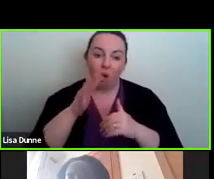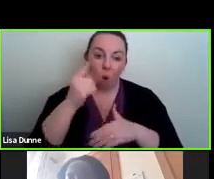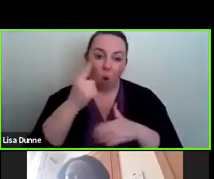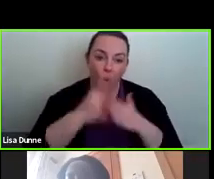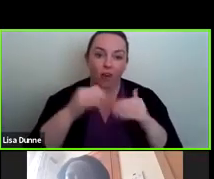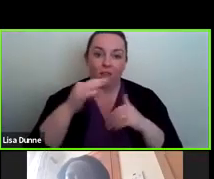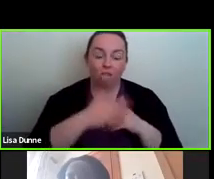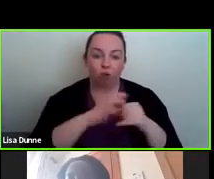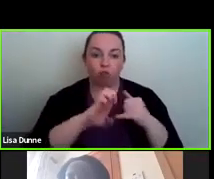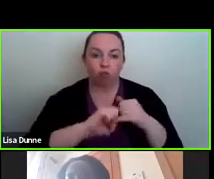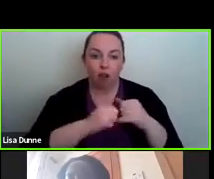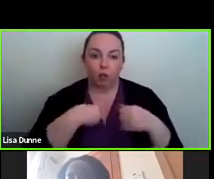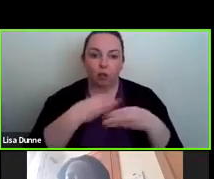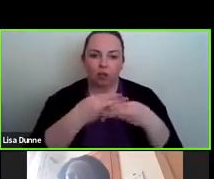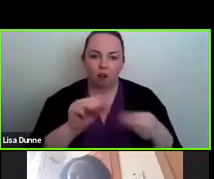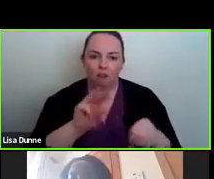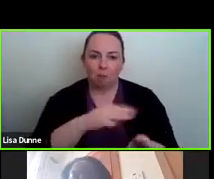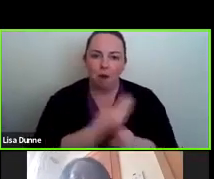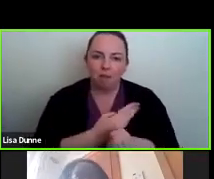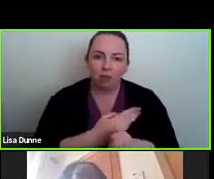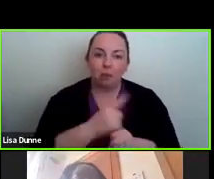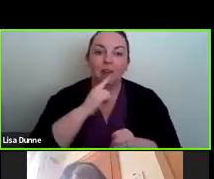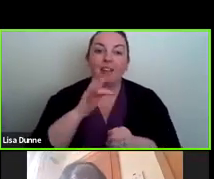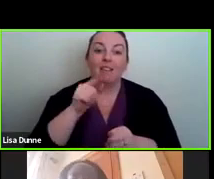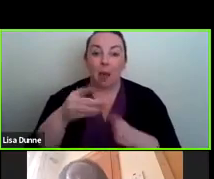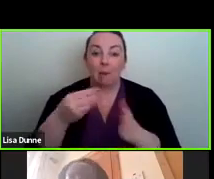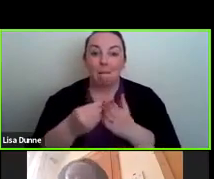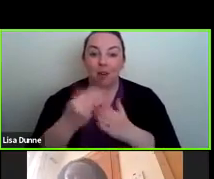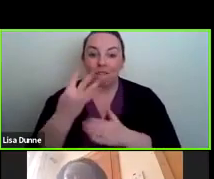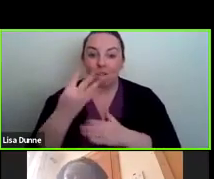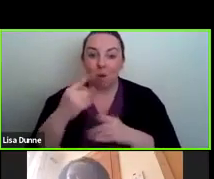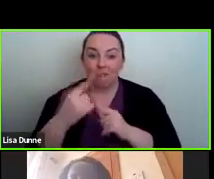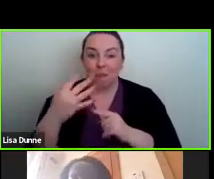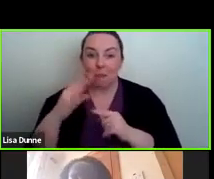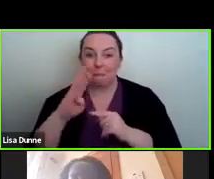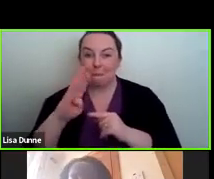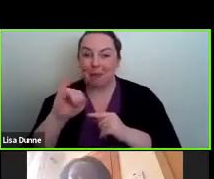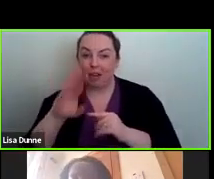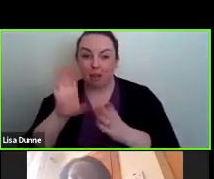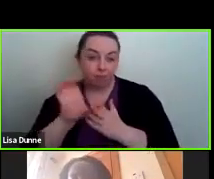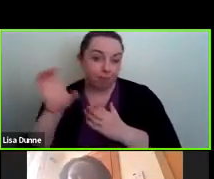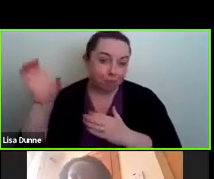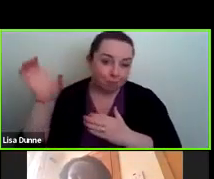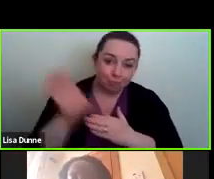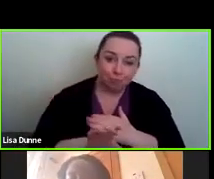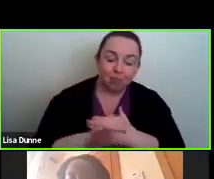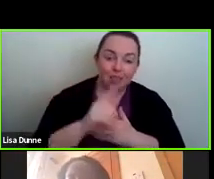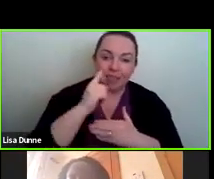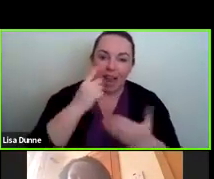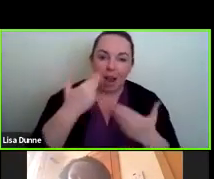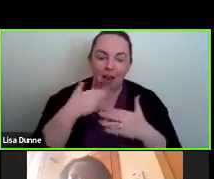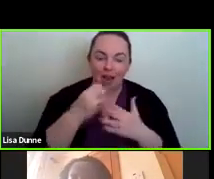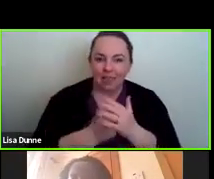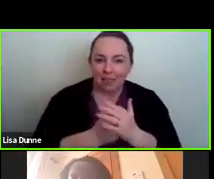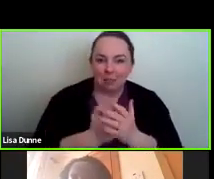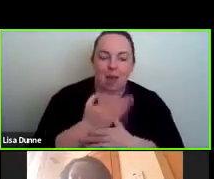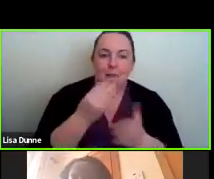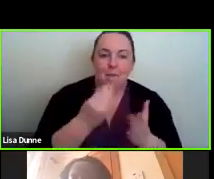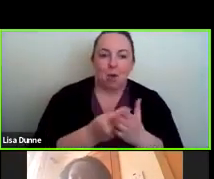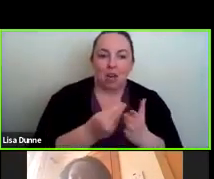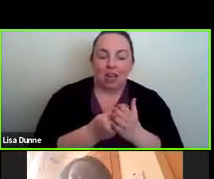addressing poverty. Whereas if we invested that, if we actually took that and looked at how we might spend that money to